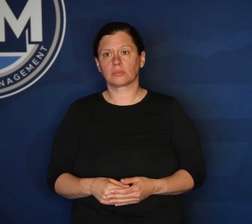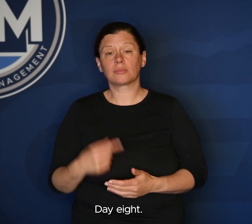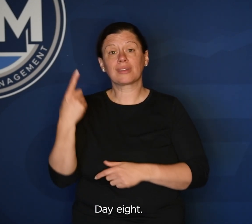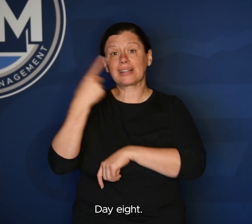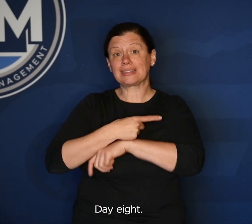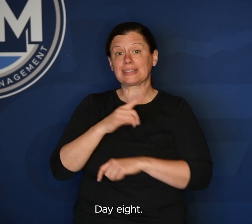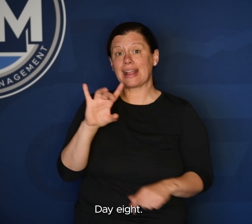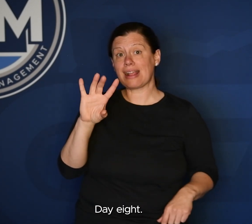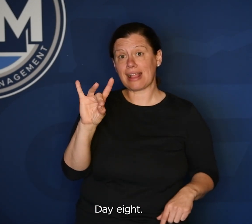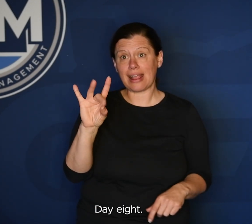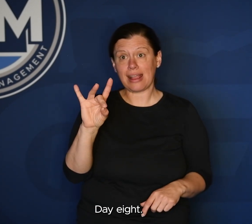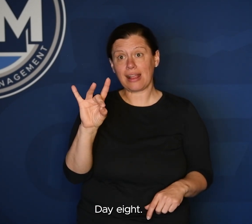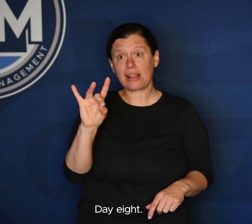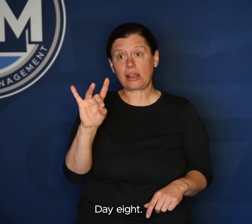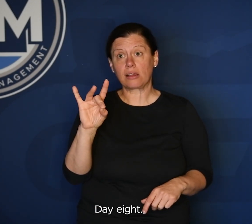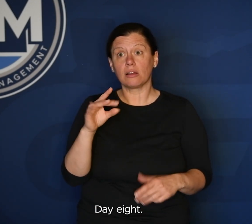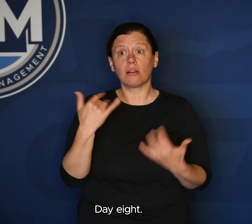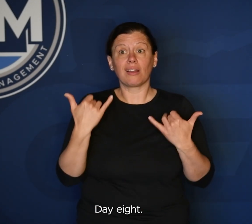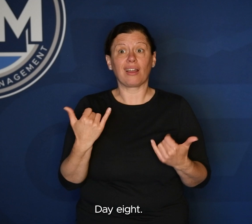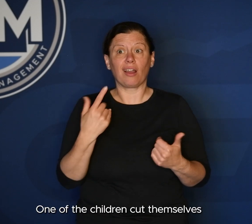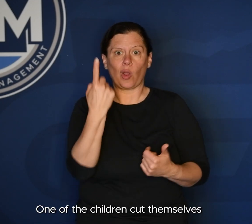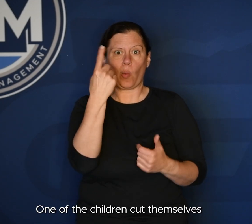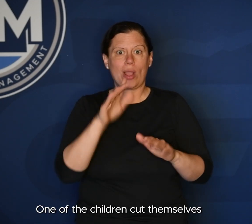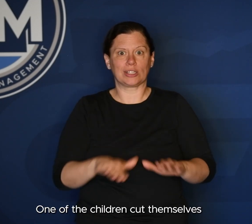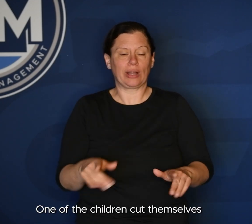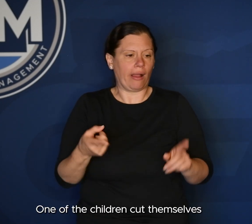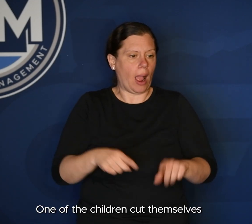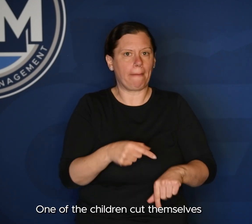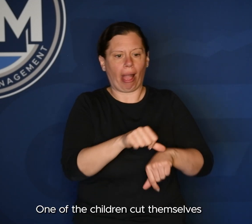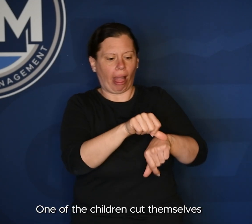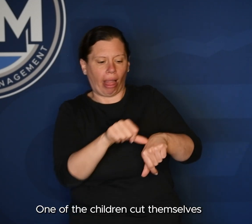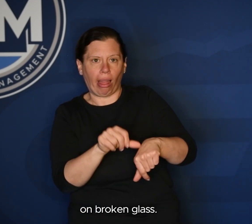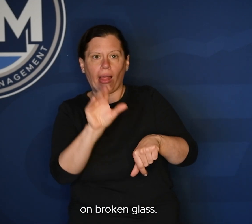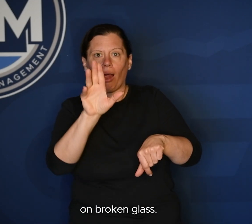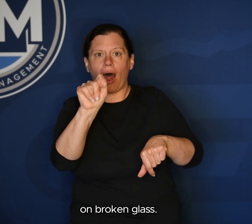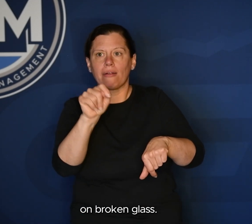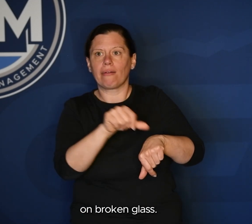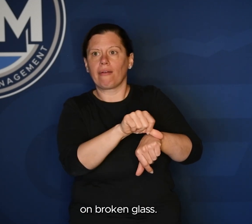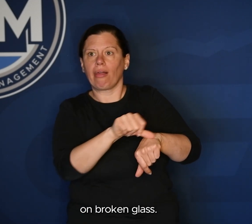Day 8. One of the children cut themselves on broken glass.